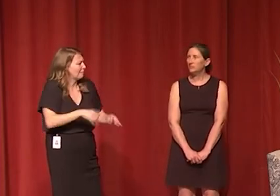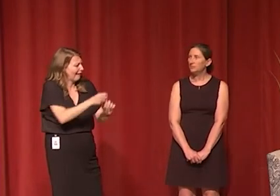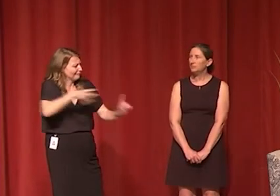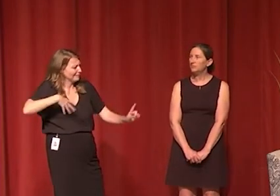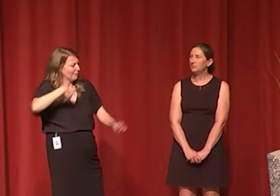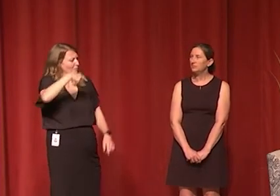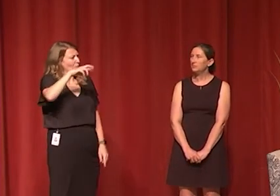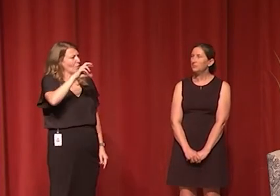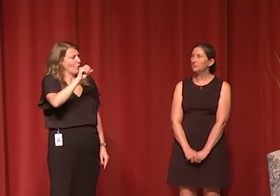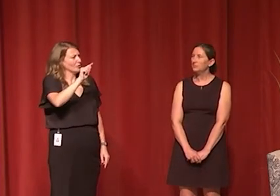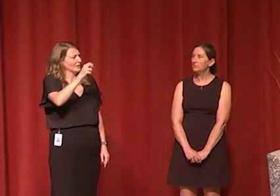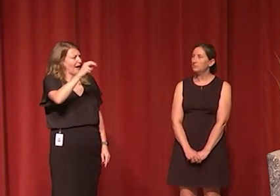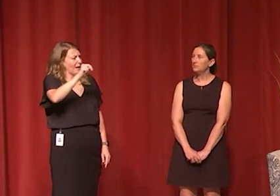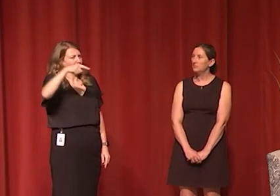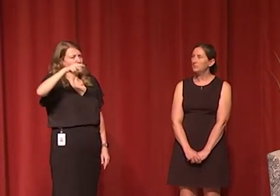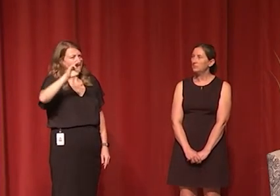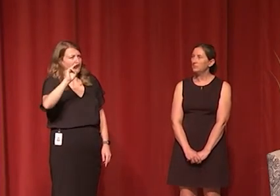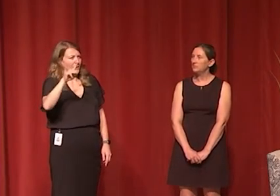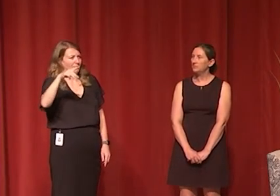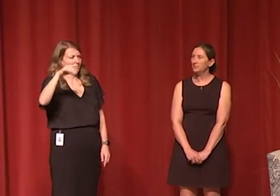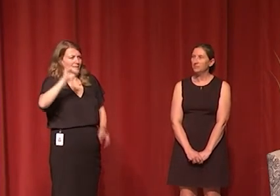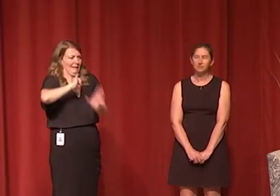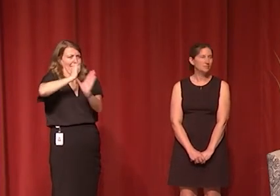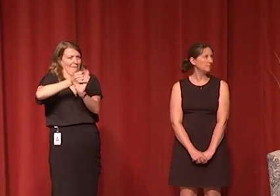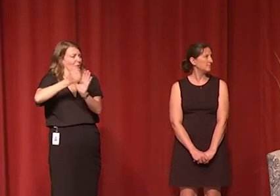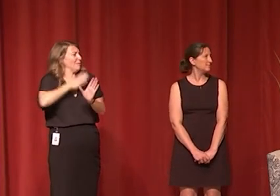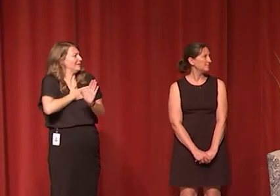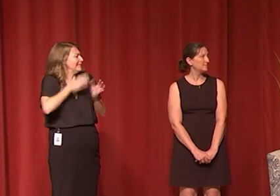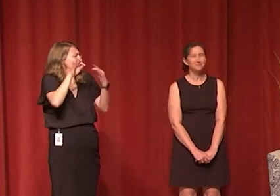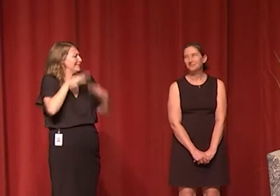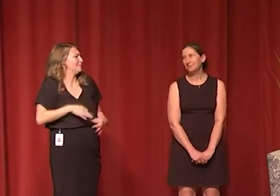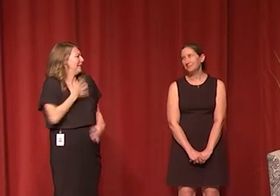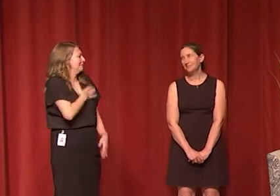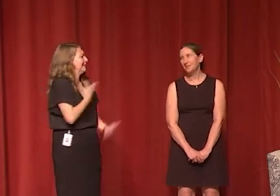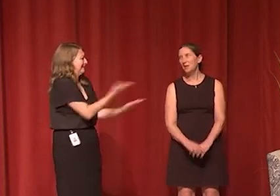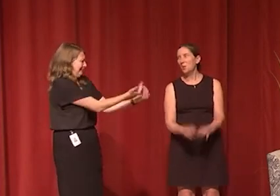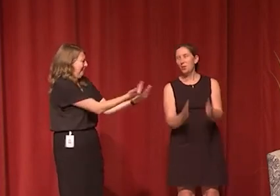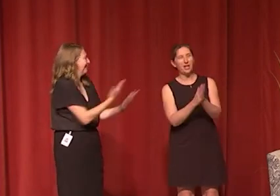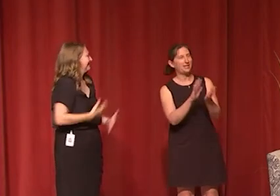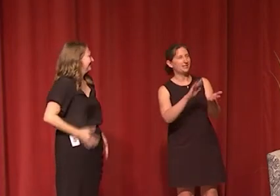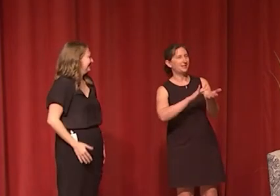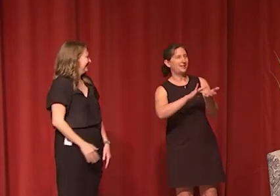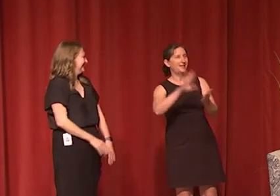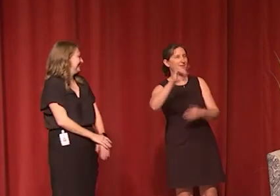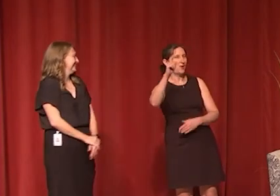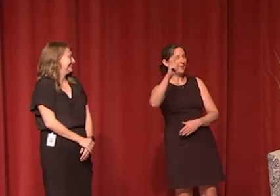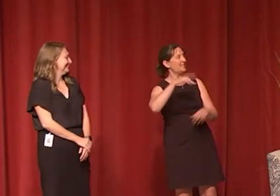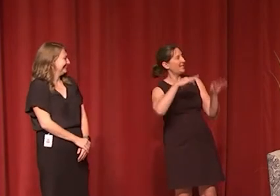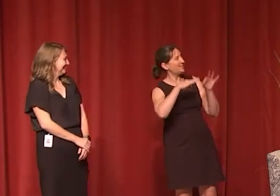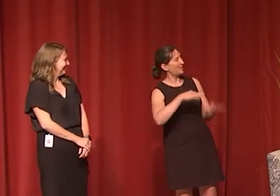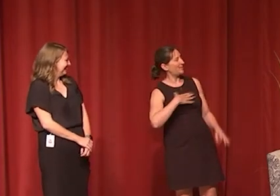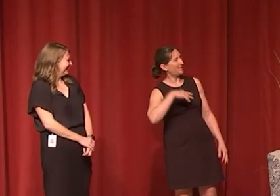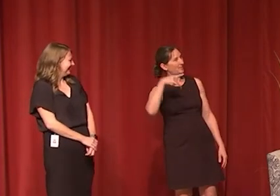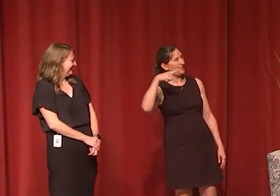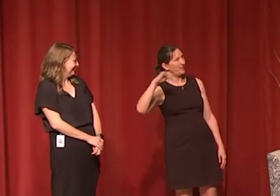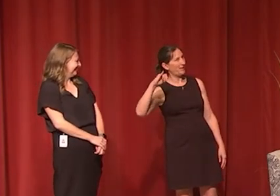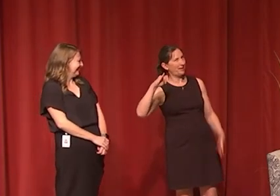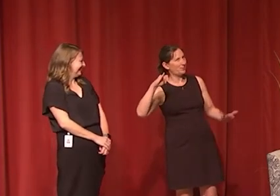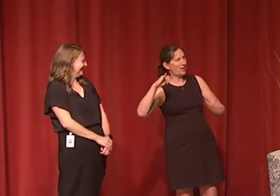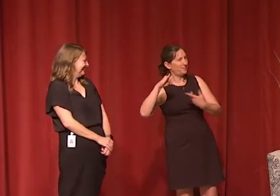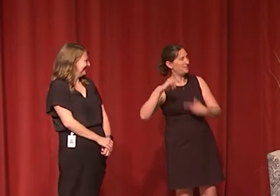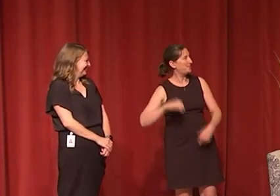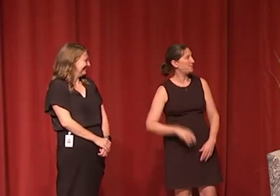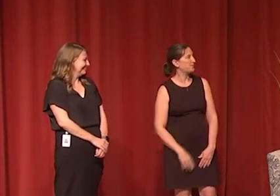well. Our pharmacists explain what a proton pump inhibitor is. Perfect. What is a proton pump inhibitor?